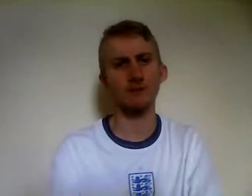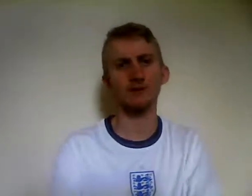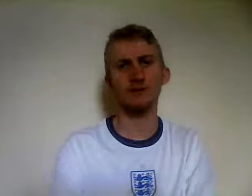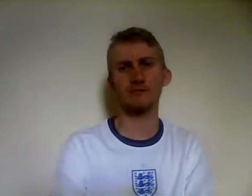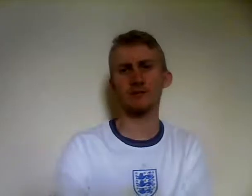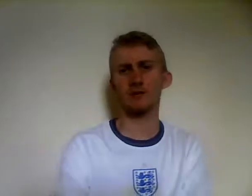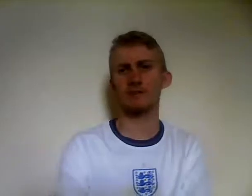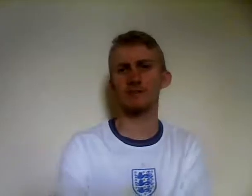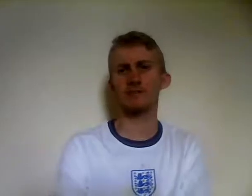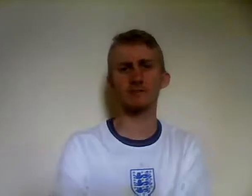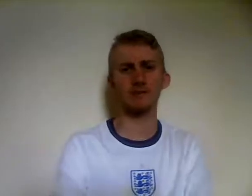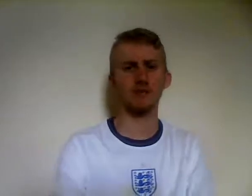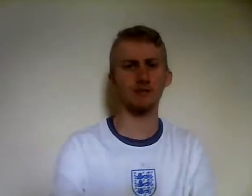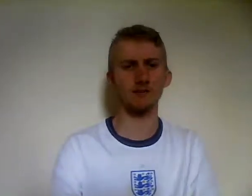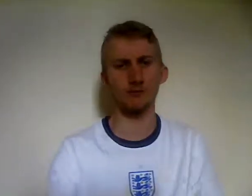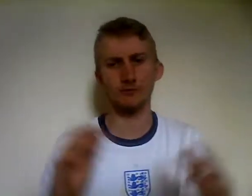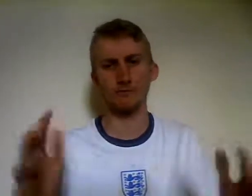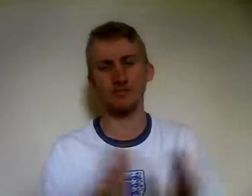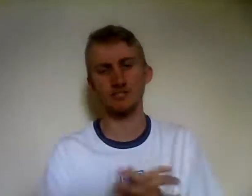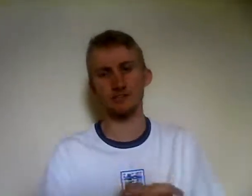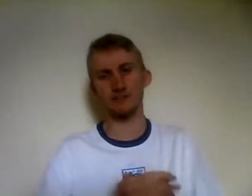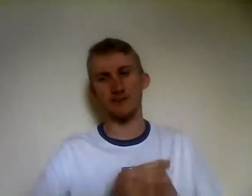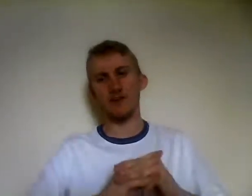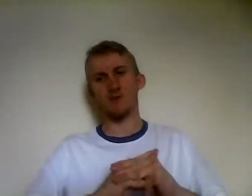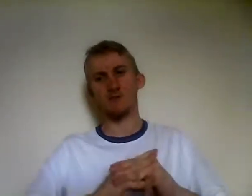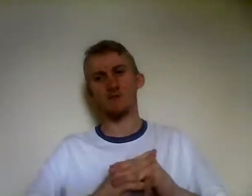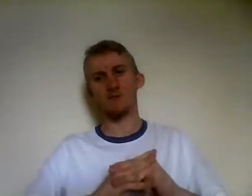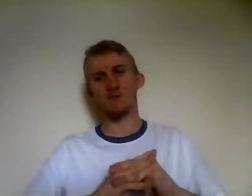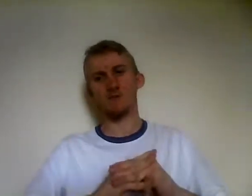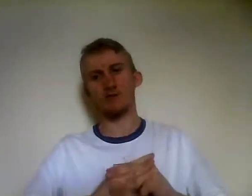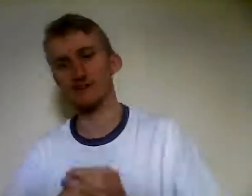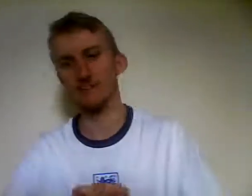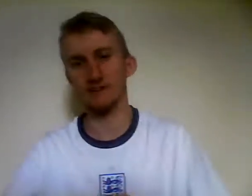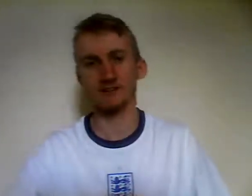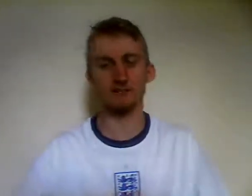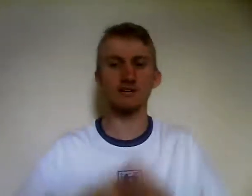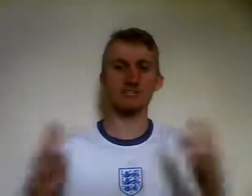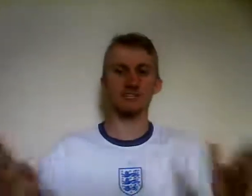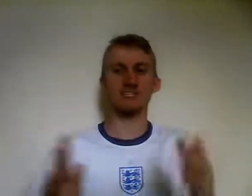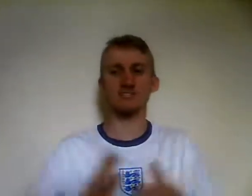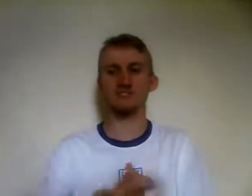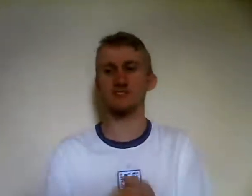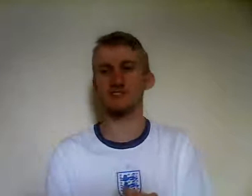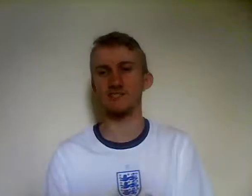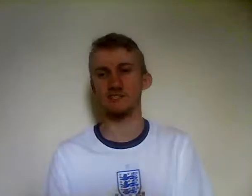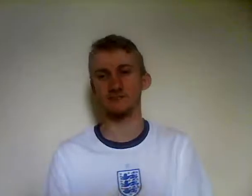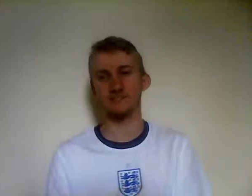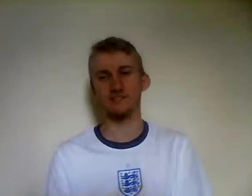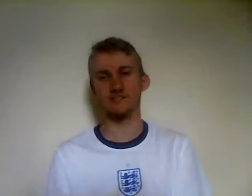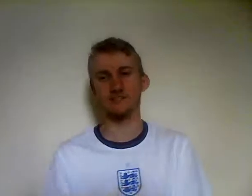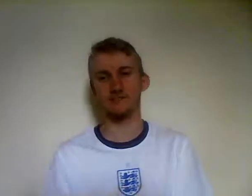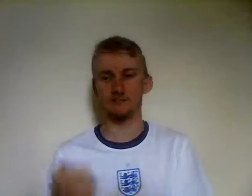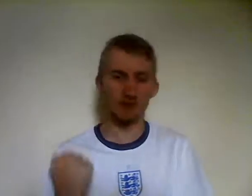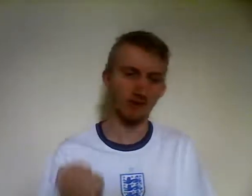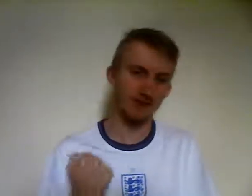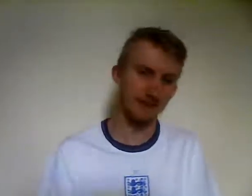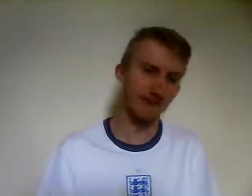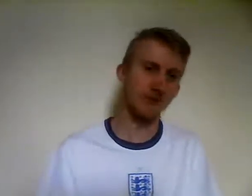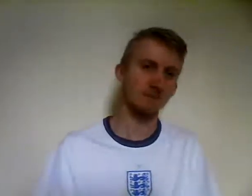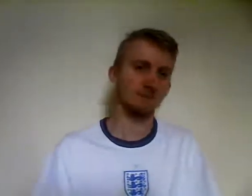think it'd be amiss of me not to mention the football last night. Congratulations, England women teams, you finally